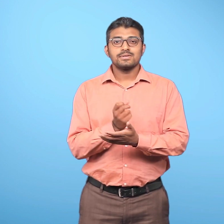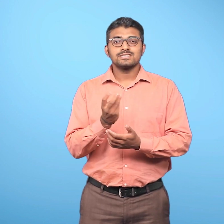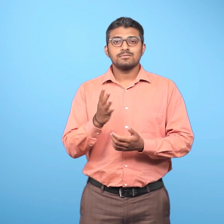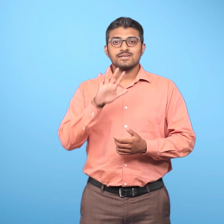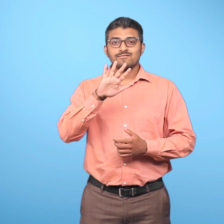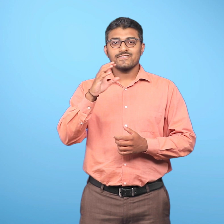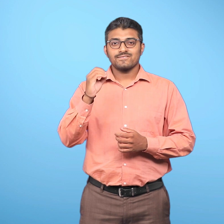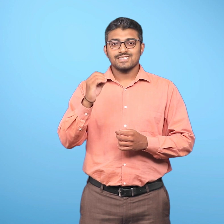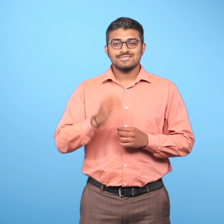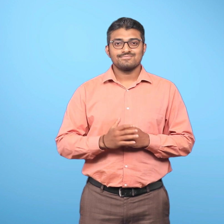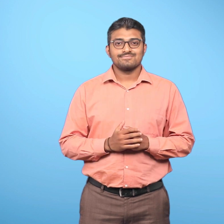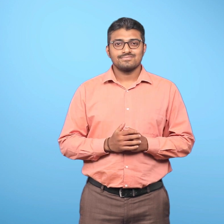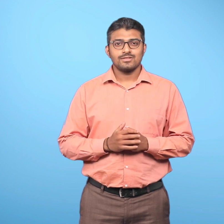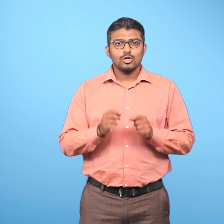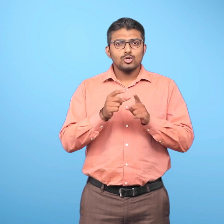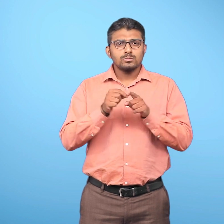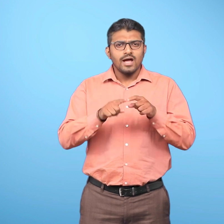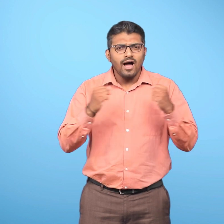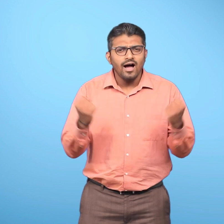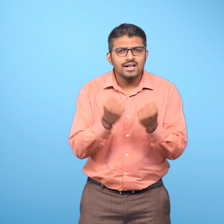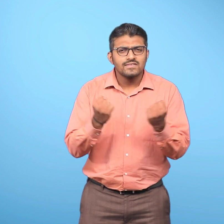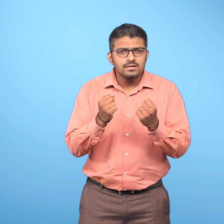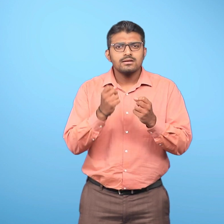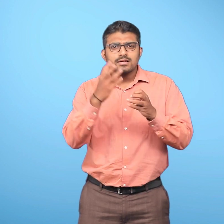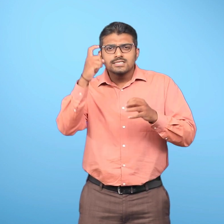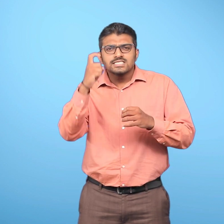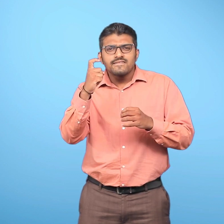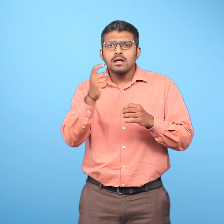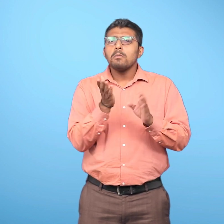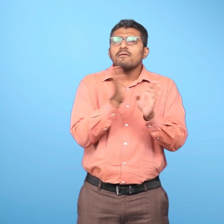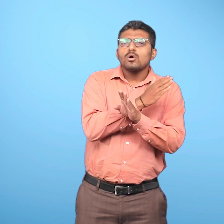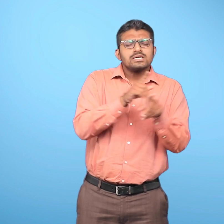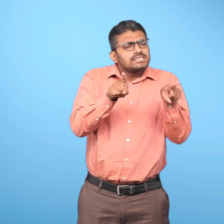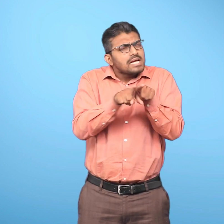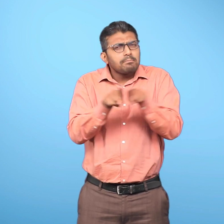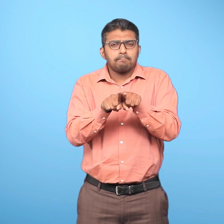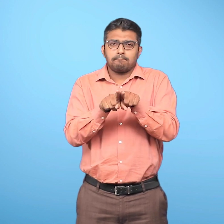Page 50. Repeat activity 7 with an incense stick.